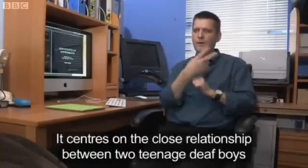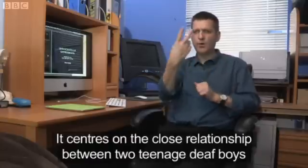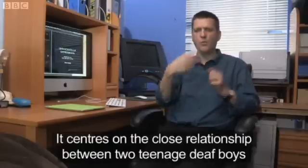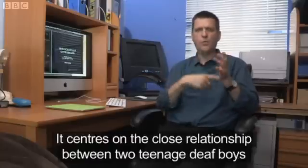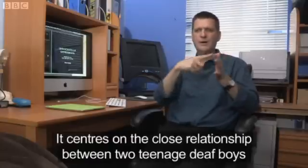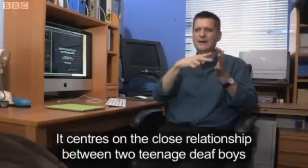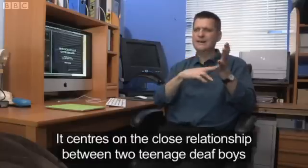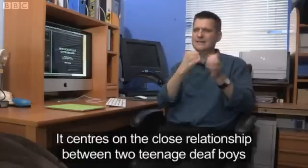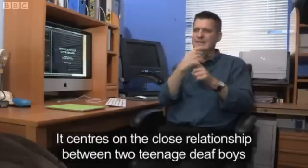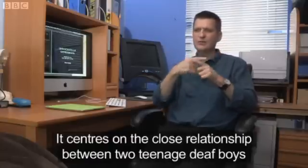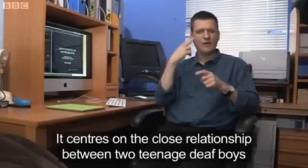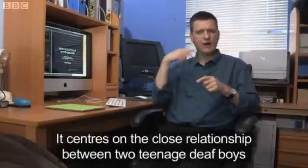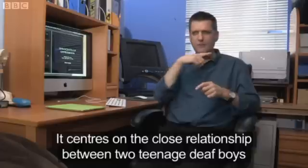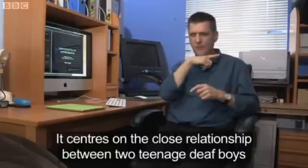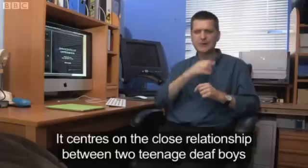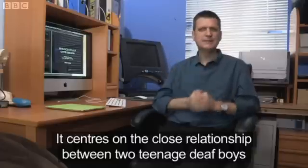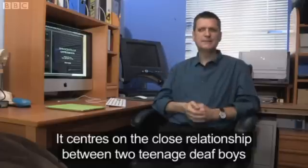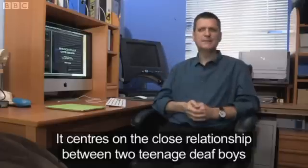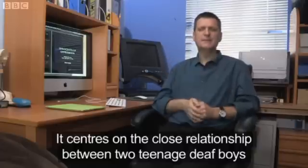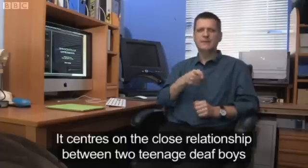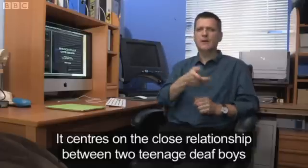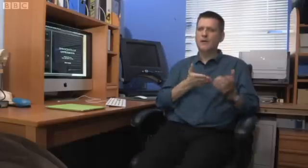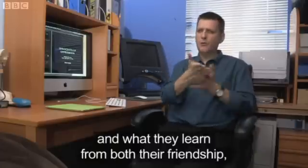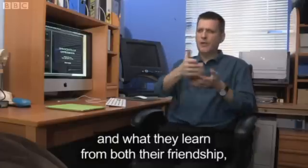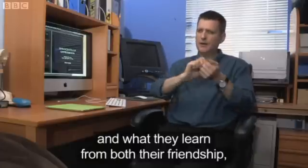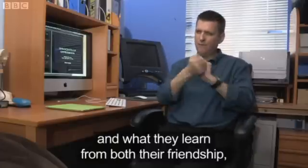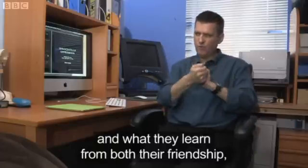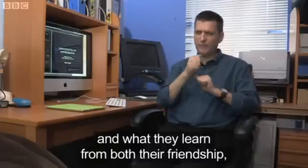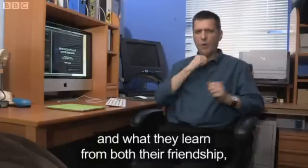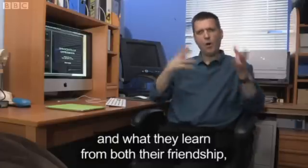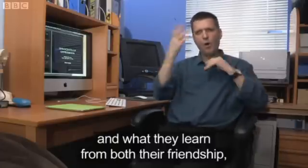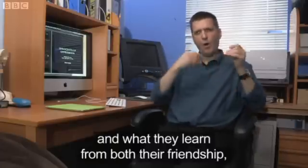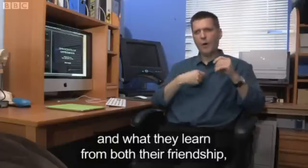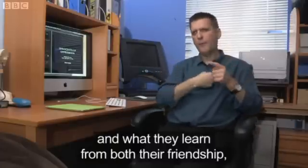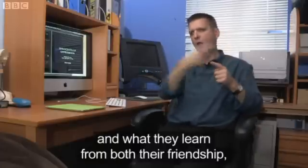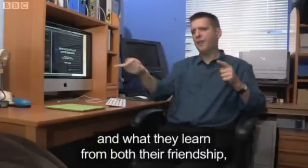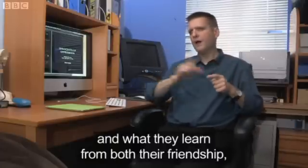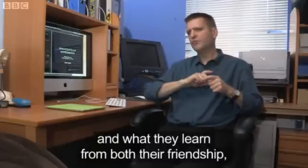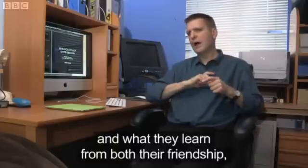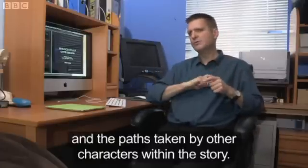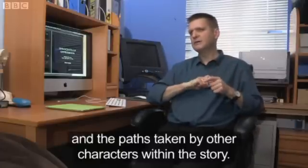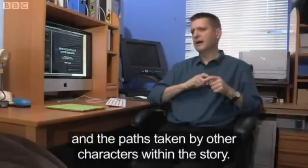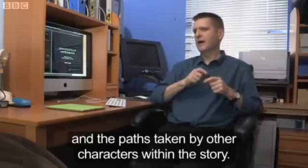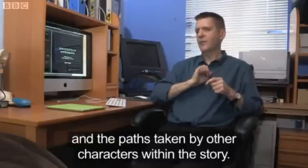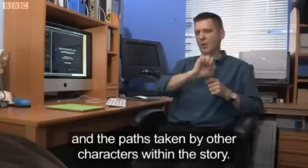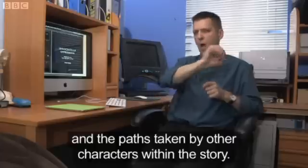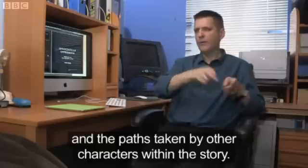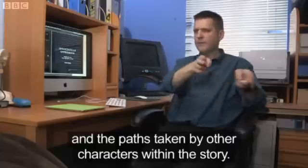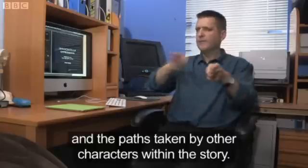on the close relationship between two teenage deaf boys and what they learn from both their friendship and the paths taken by other characters